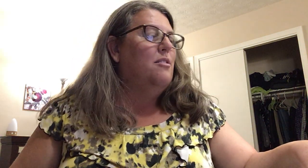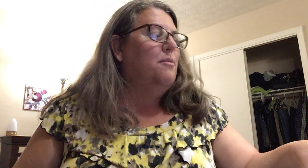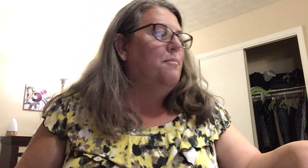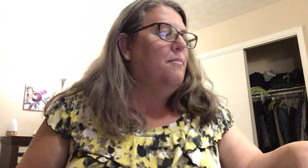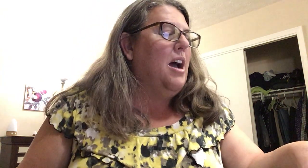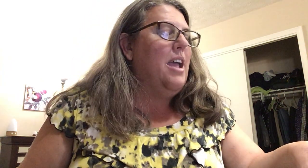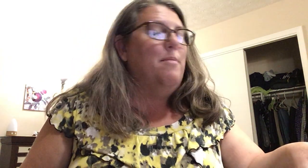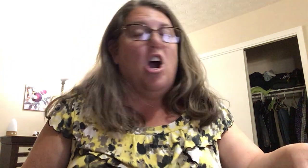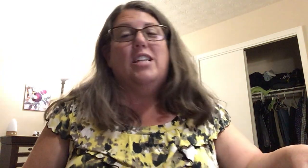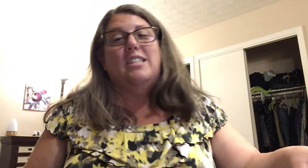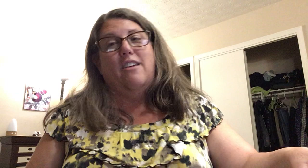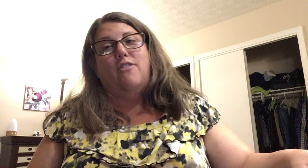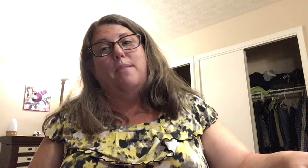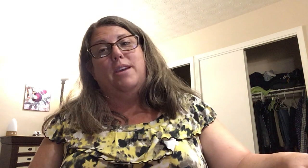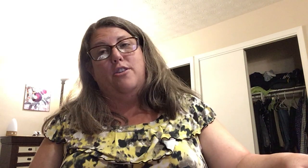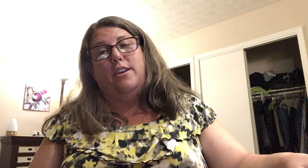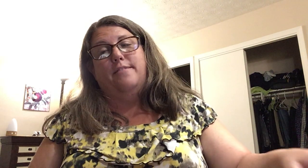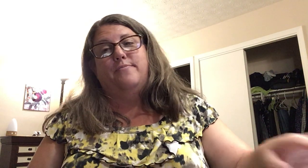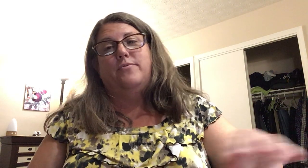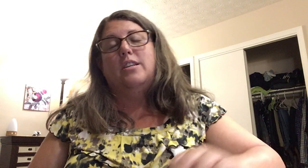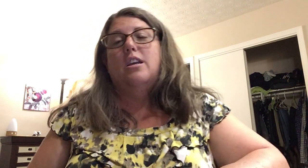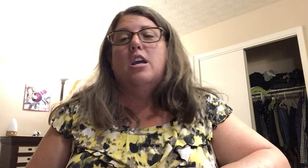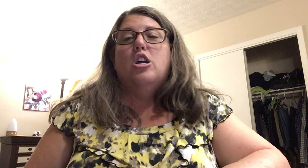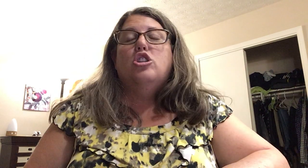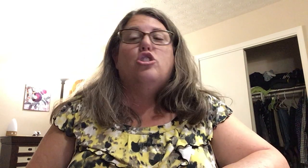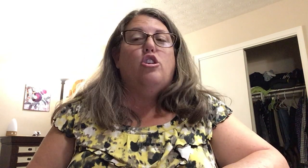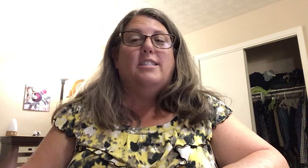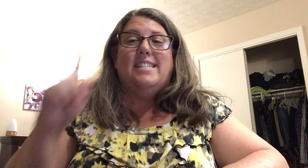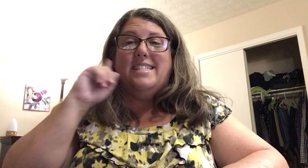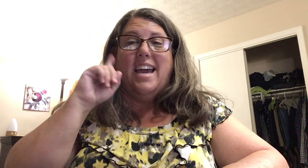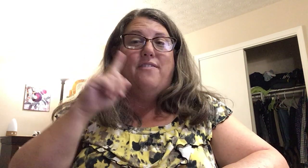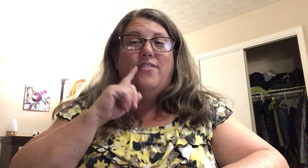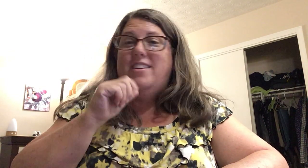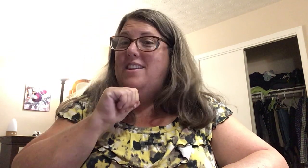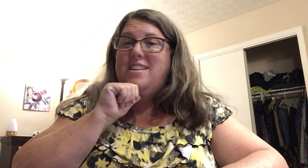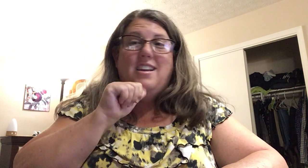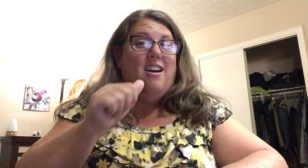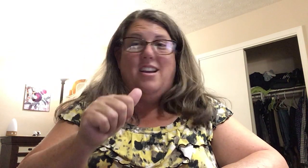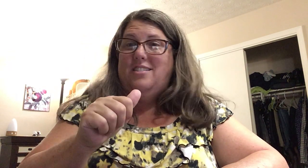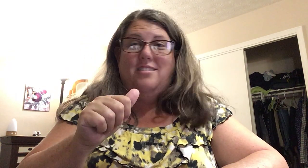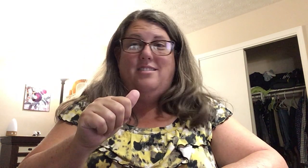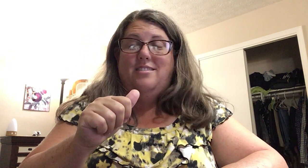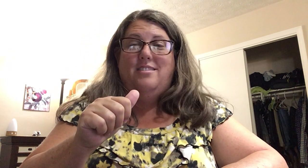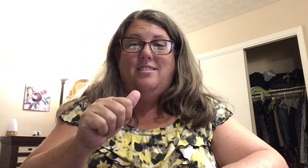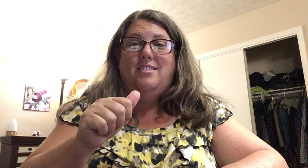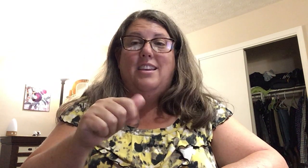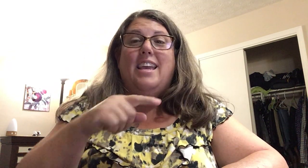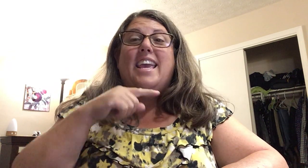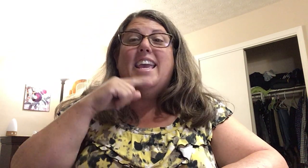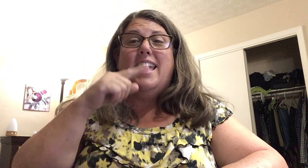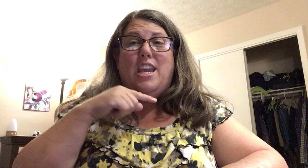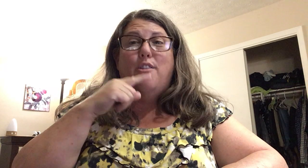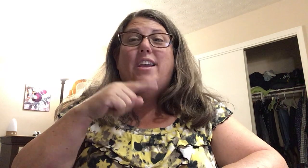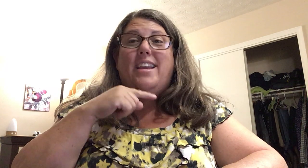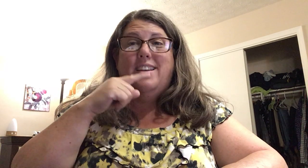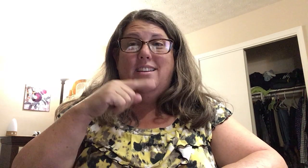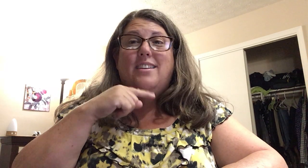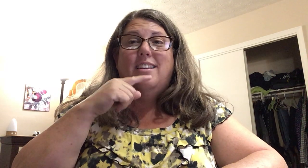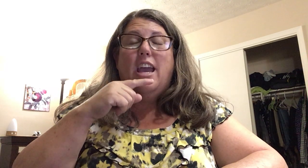I am not deaf, I'm hearing. So you say deaf, not, hearing, and you